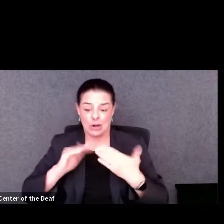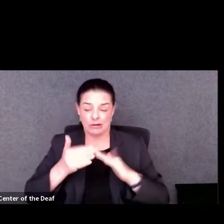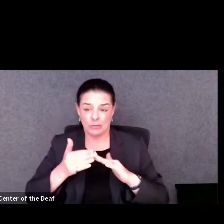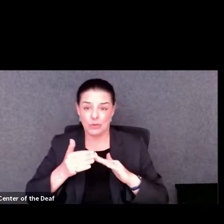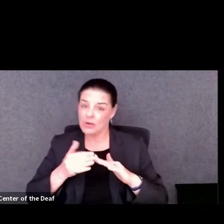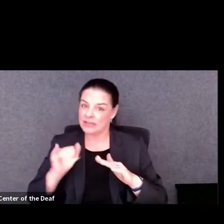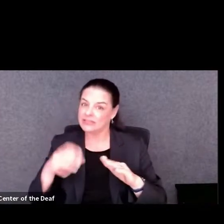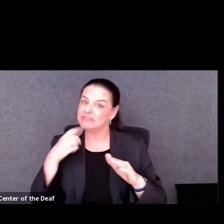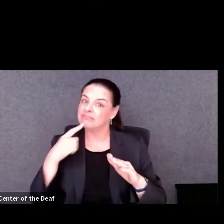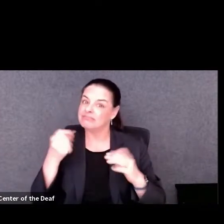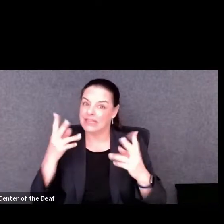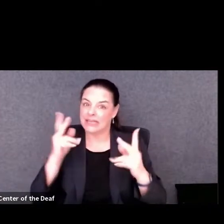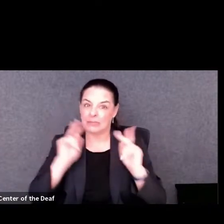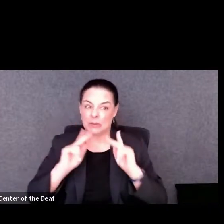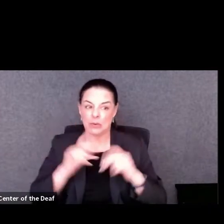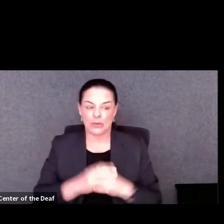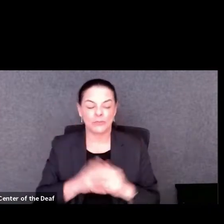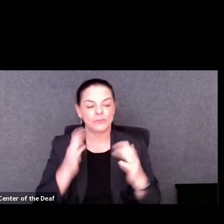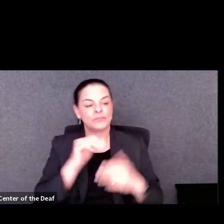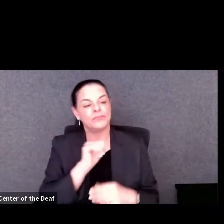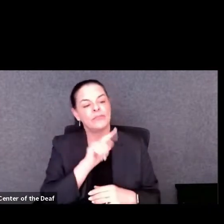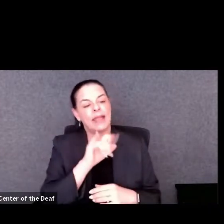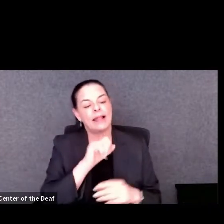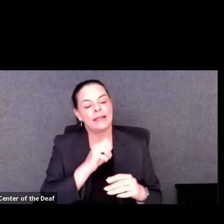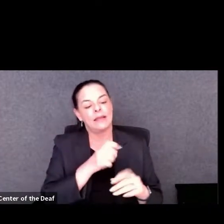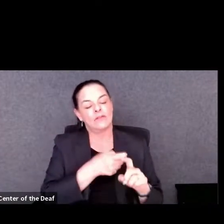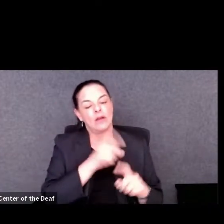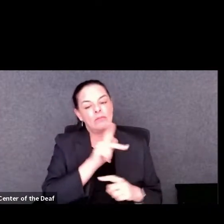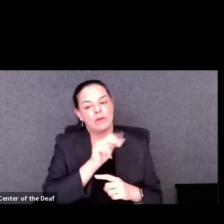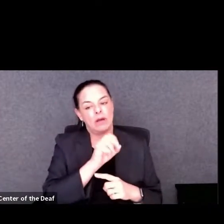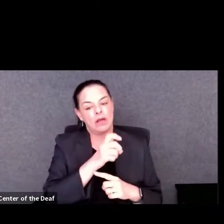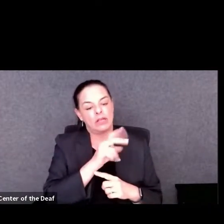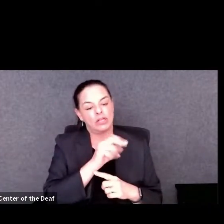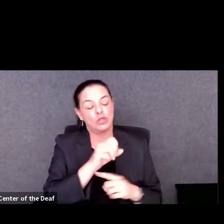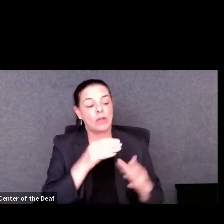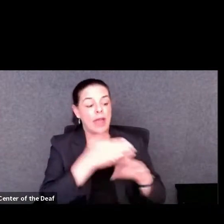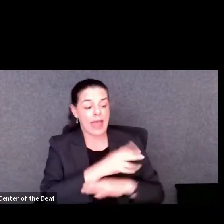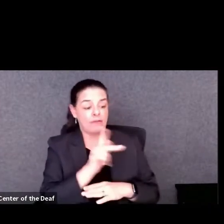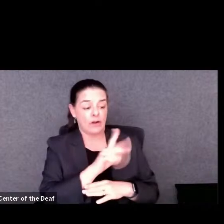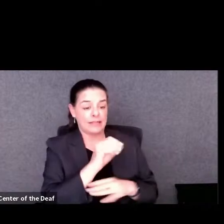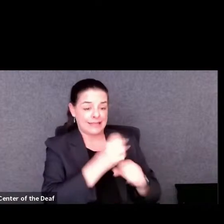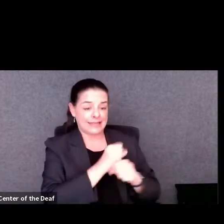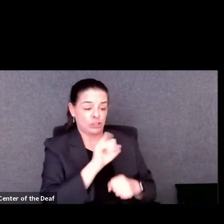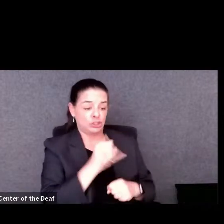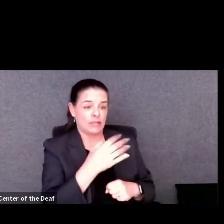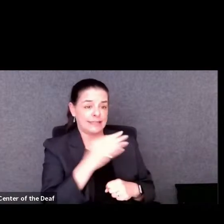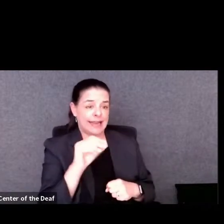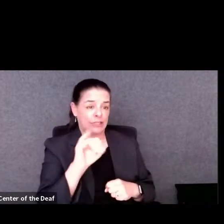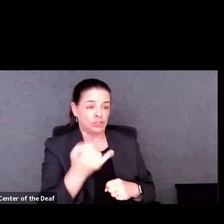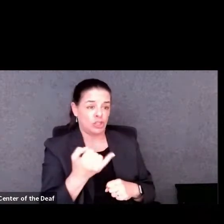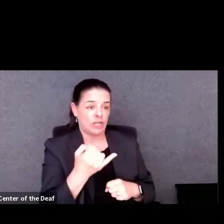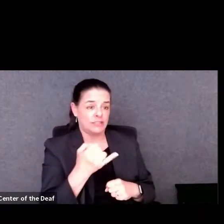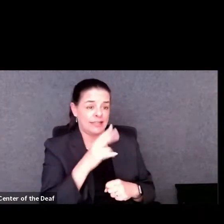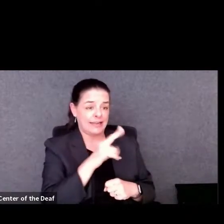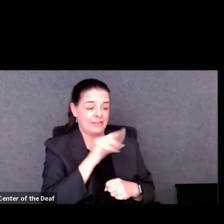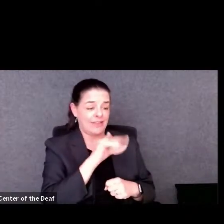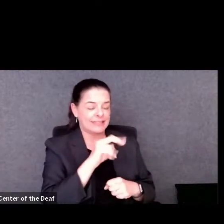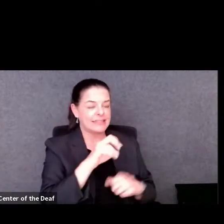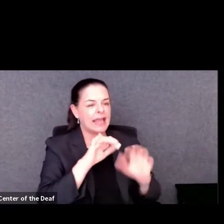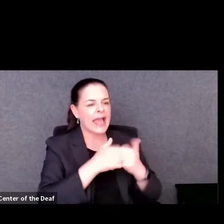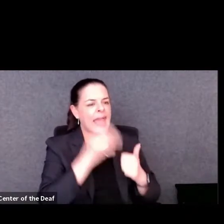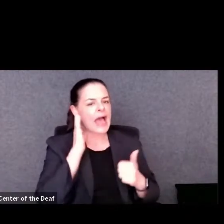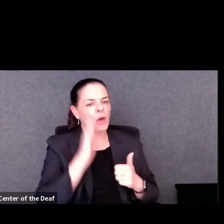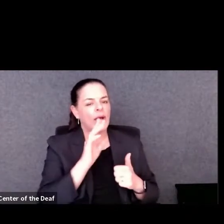folks. Also from Allie with Knox News, once Knox County gets the Johnson & Johnson vaccine, how will KCHD's